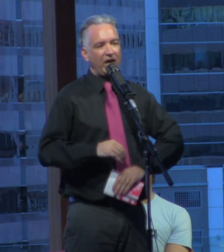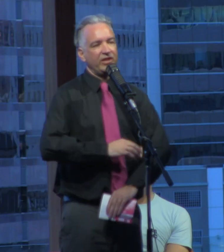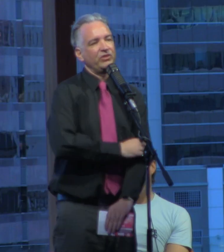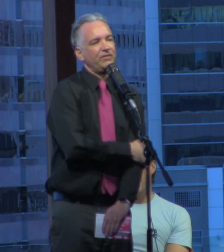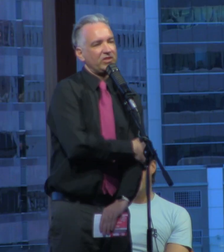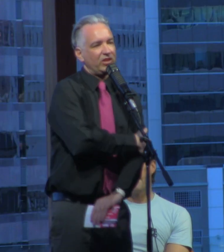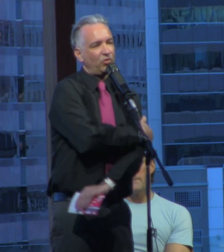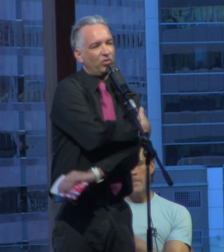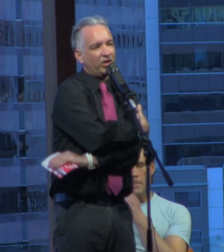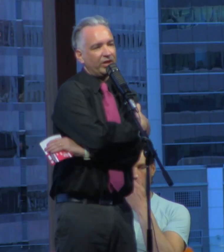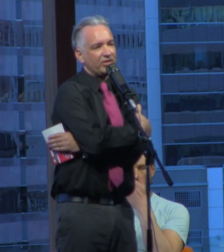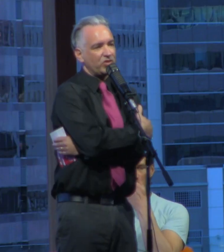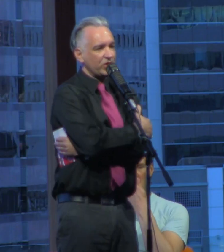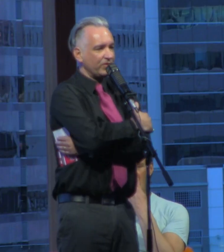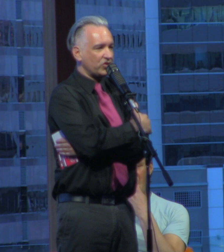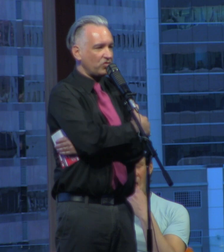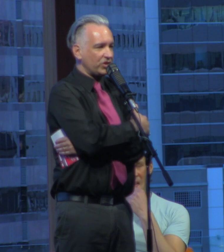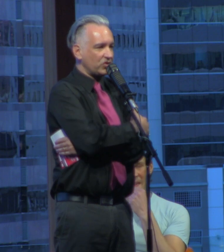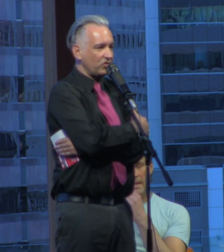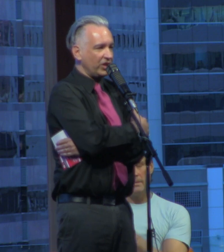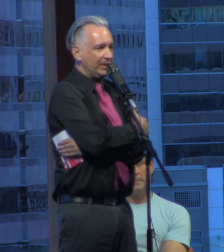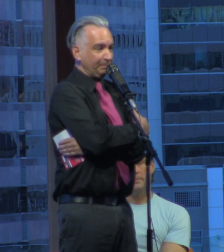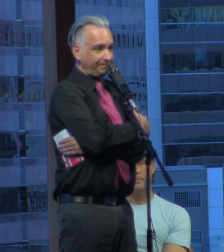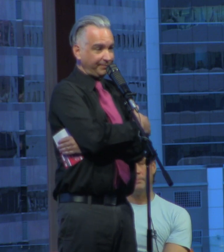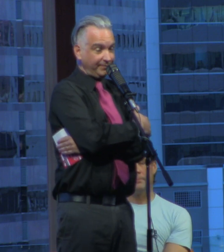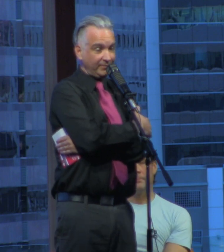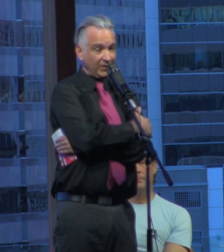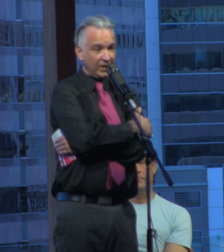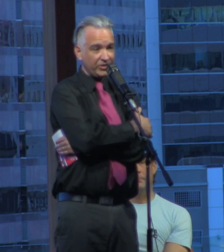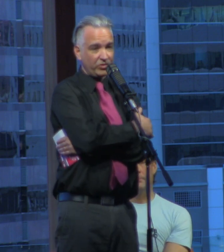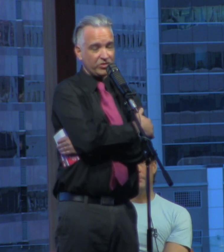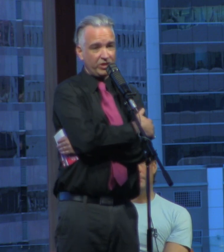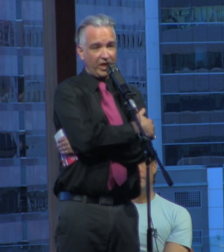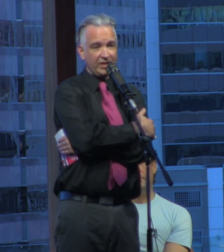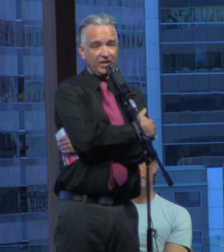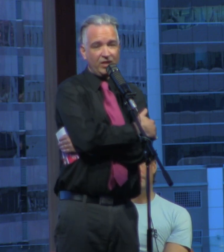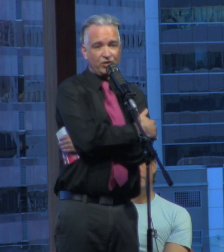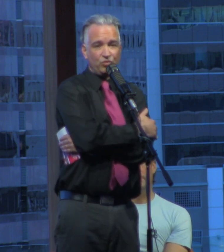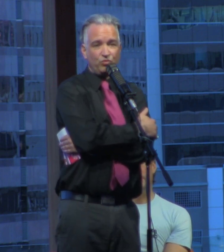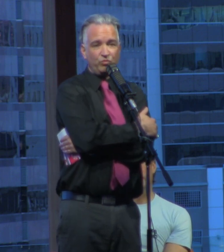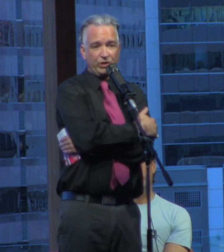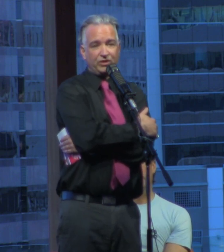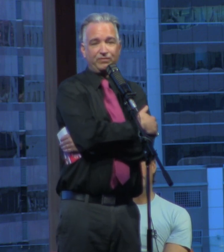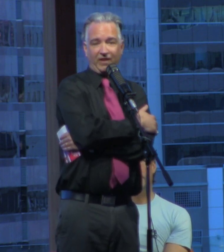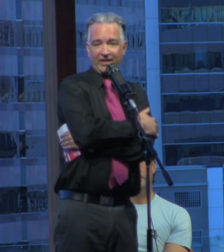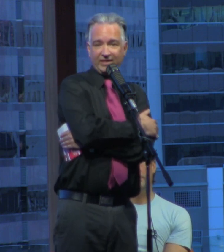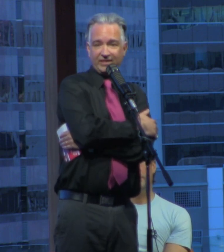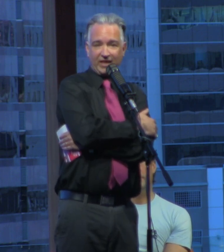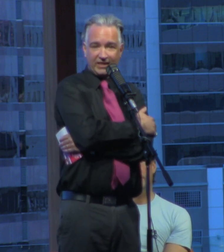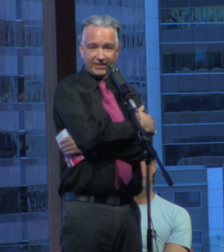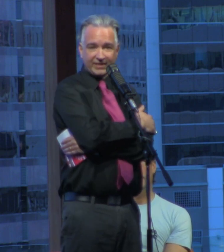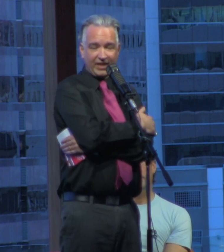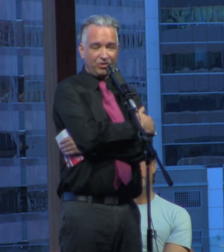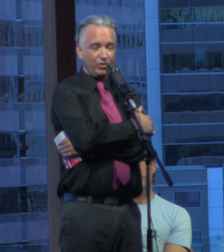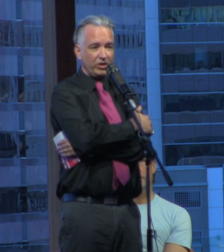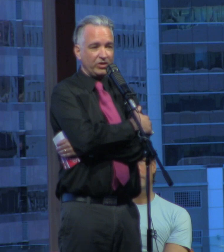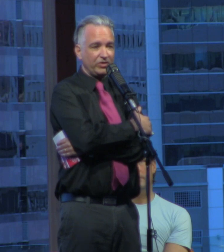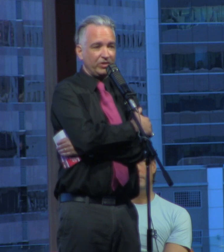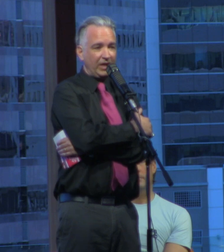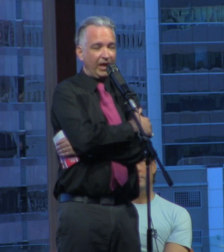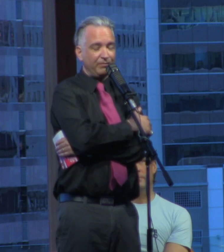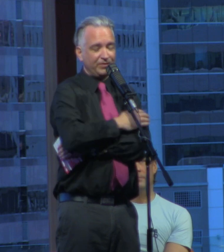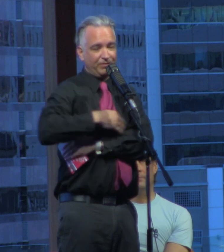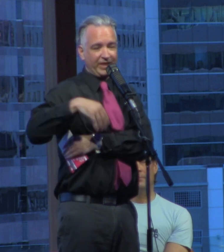if you go to idahogives.org and search for Story Night, you will find us, and